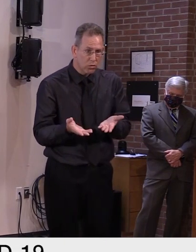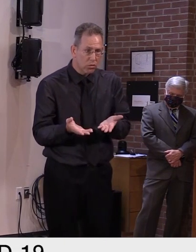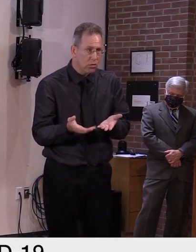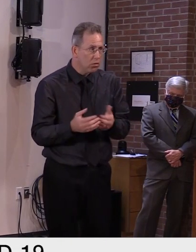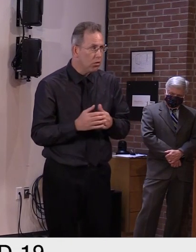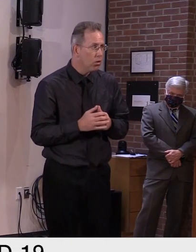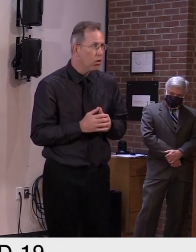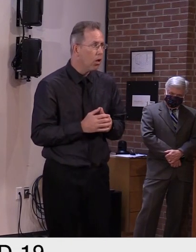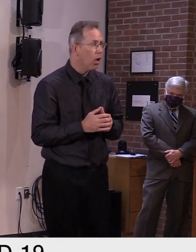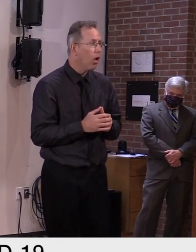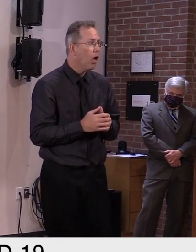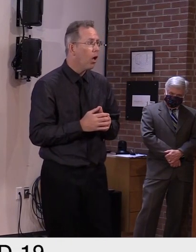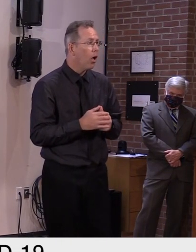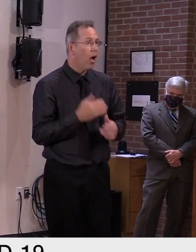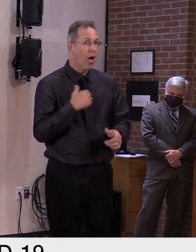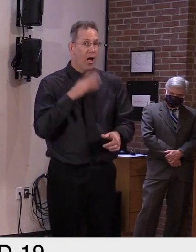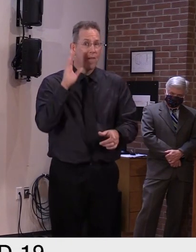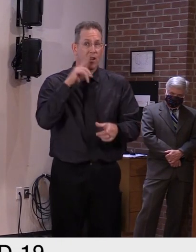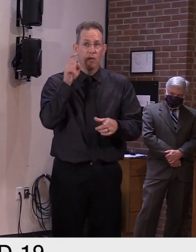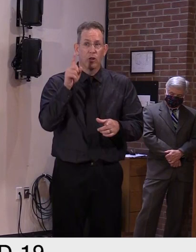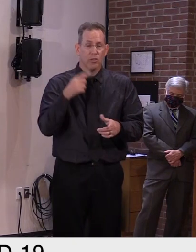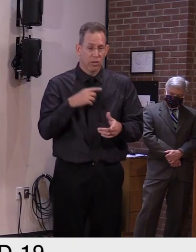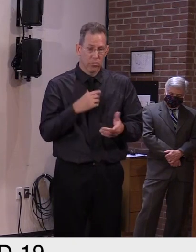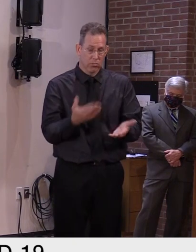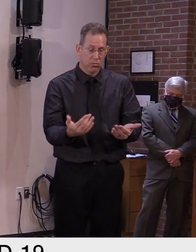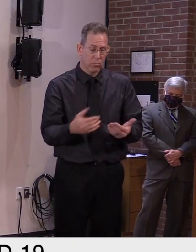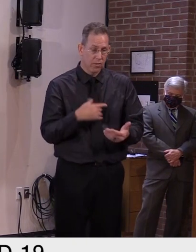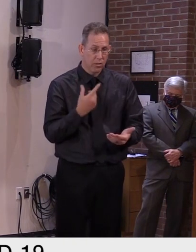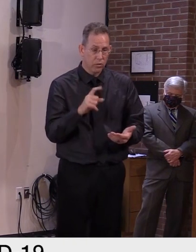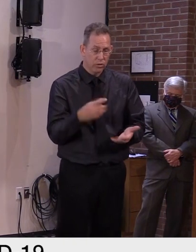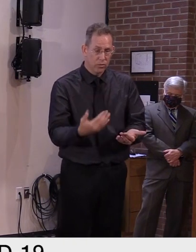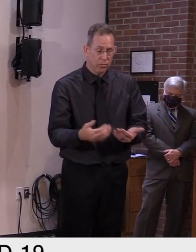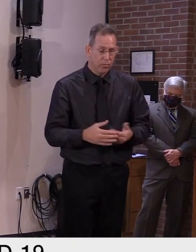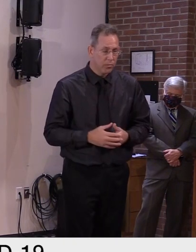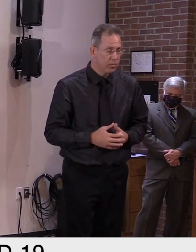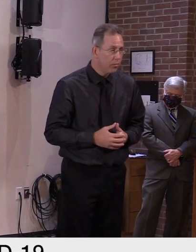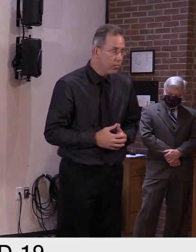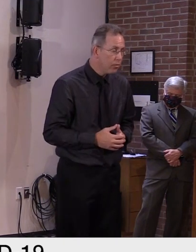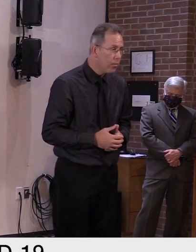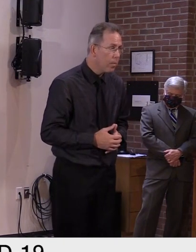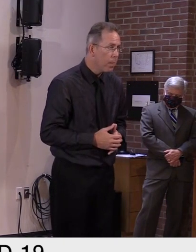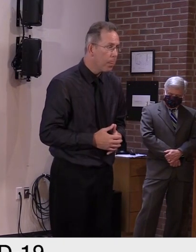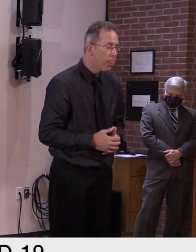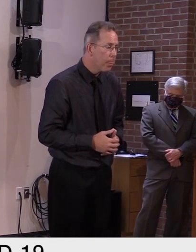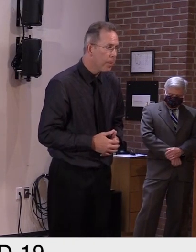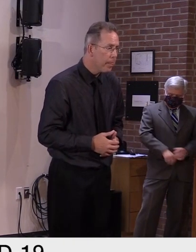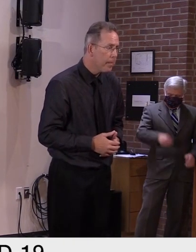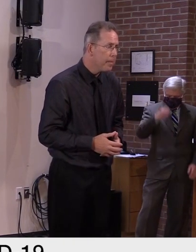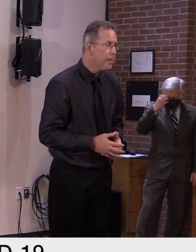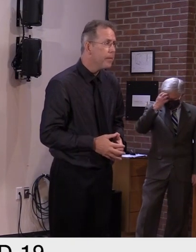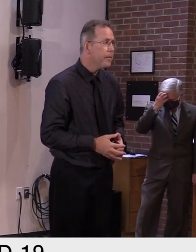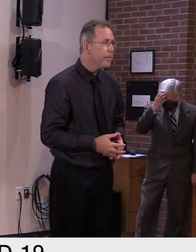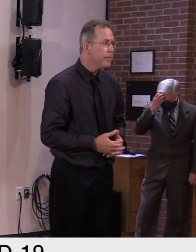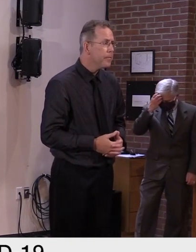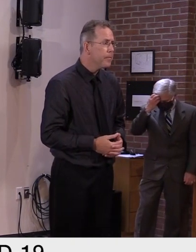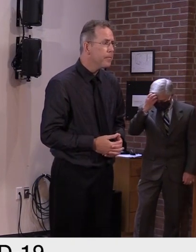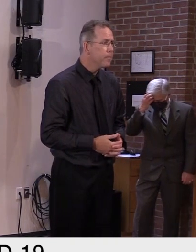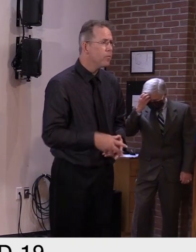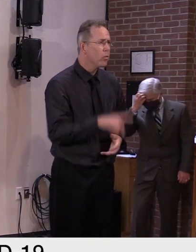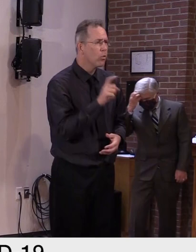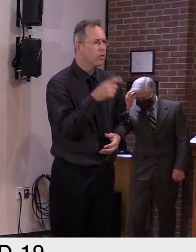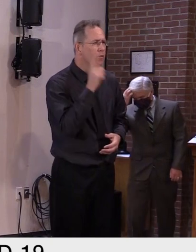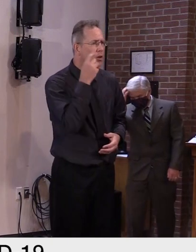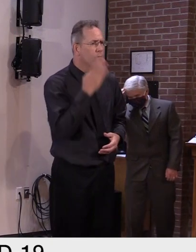I do have another question. Go ahead. Okay, thank you. Governor, a few days after you and four